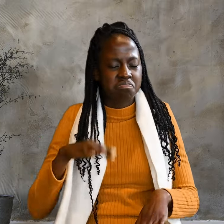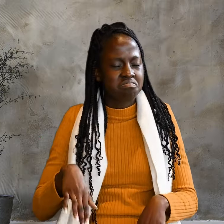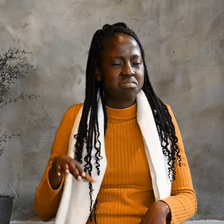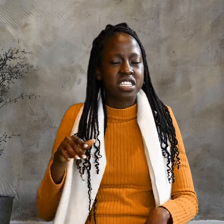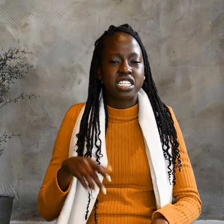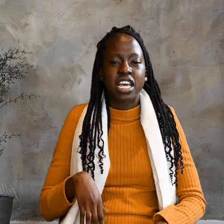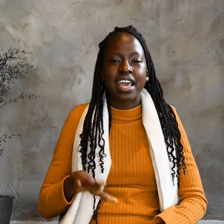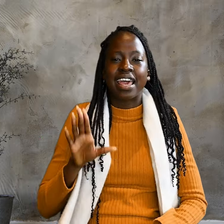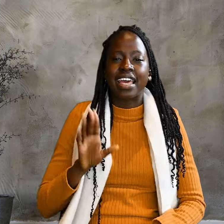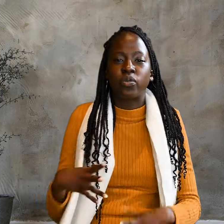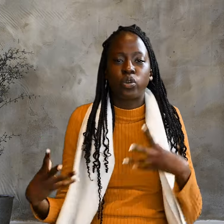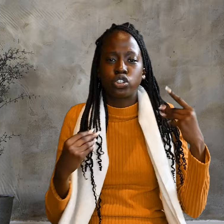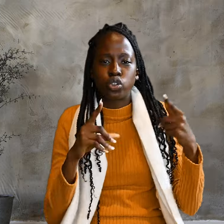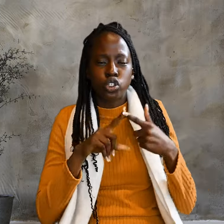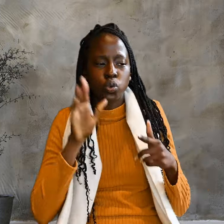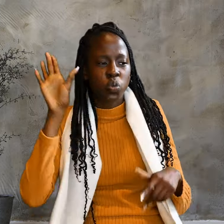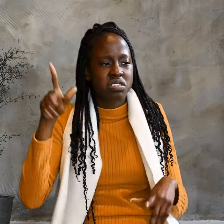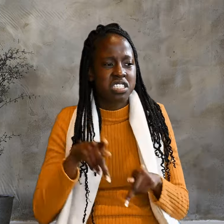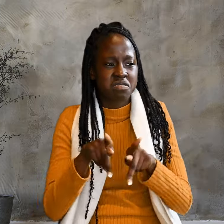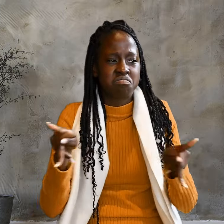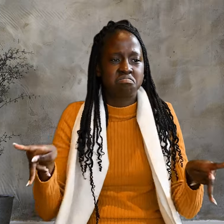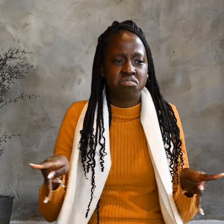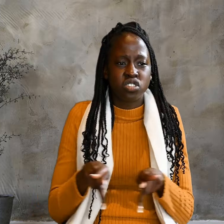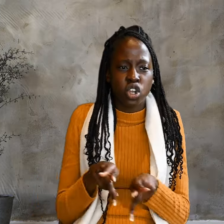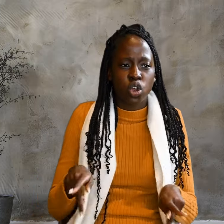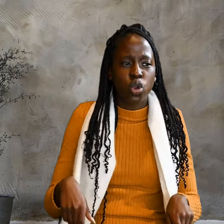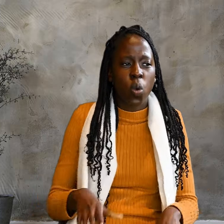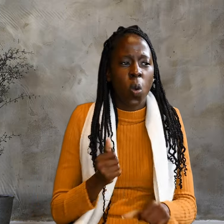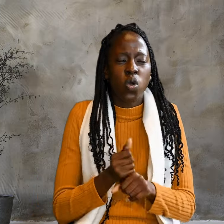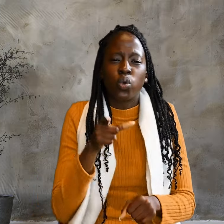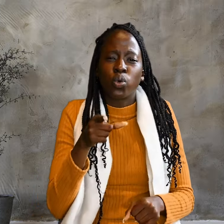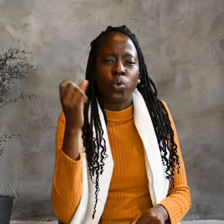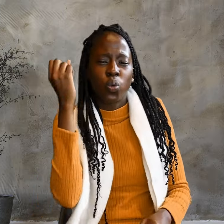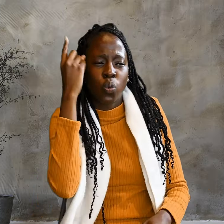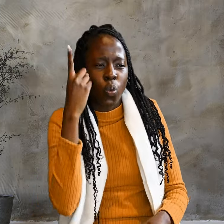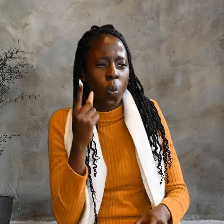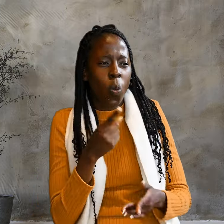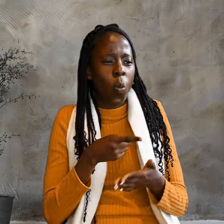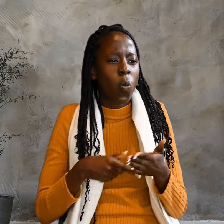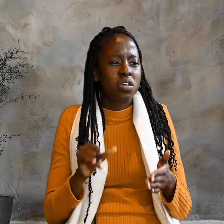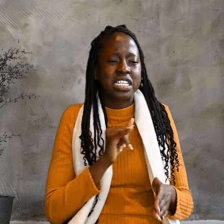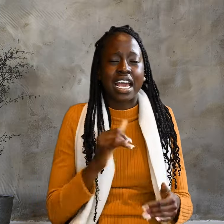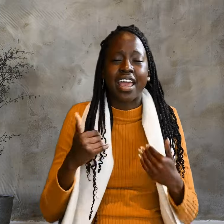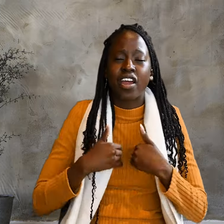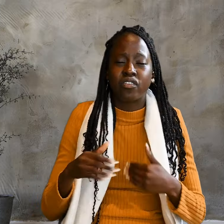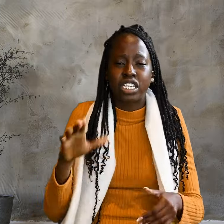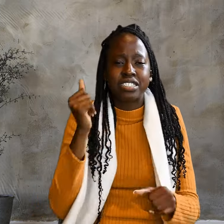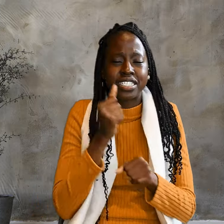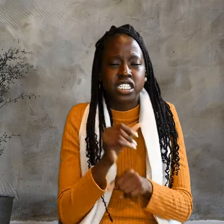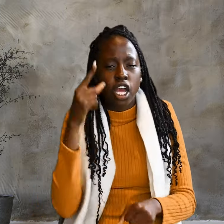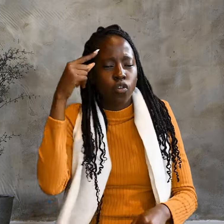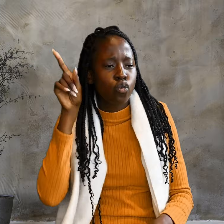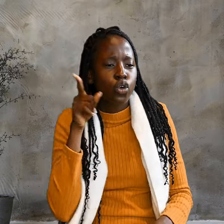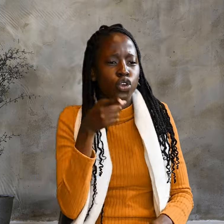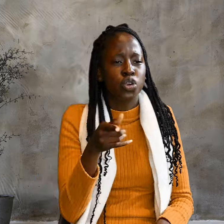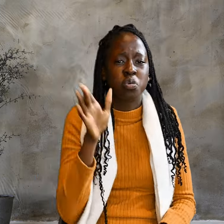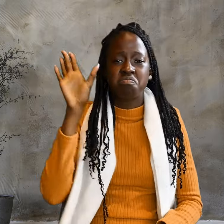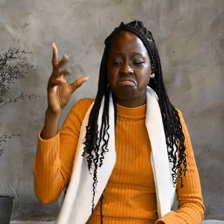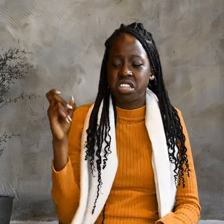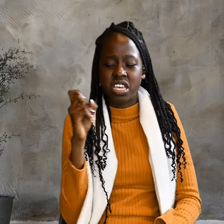place. "Do you understand what I have done for you?" he asked them.